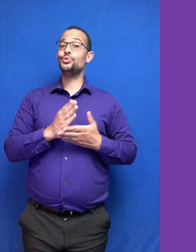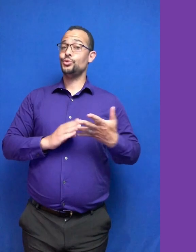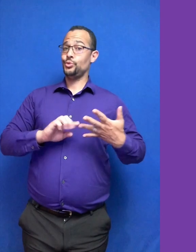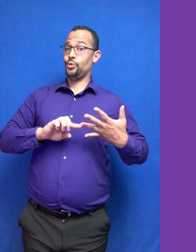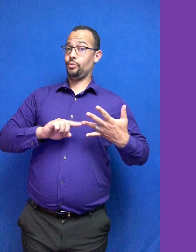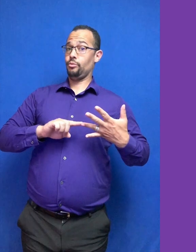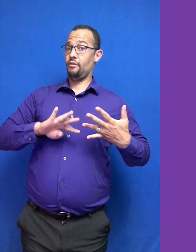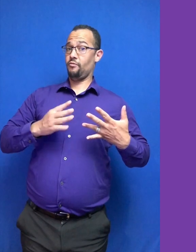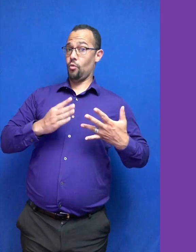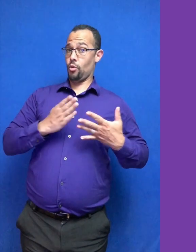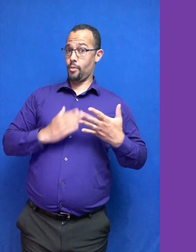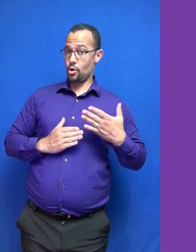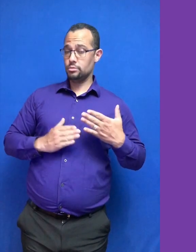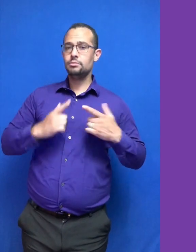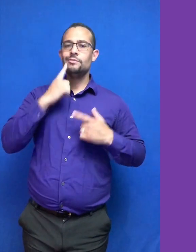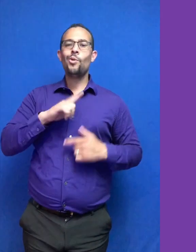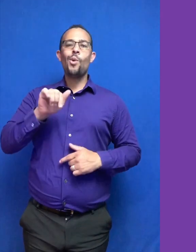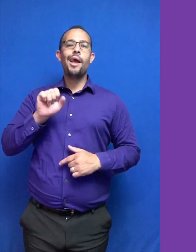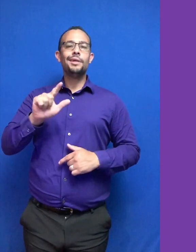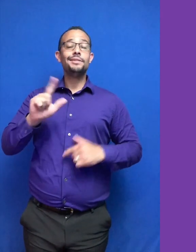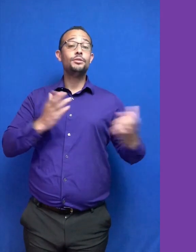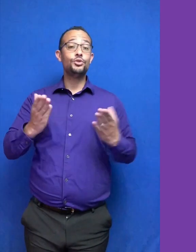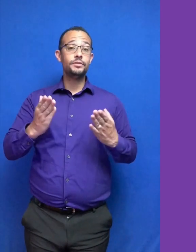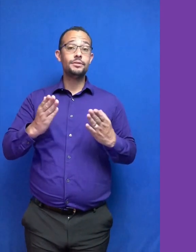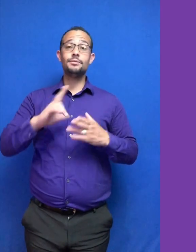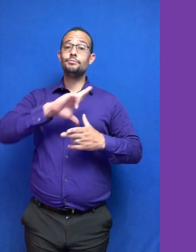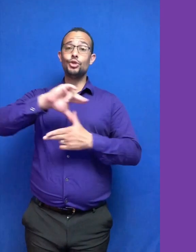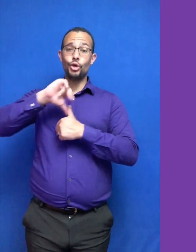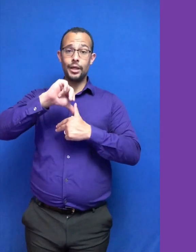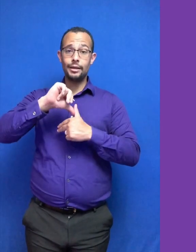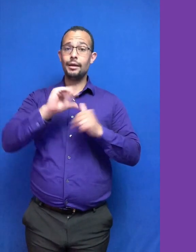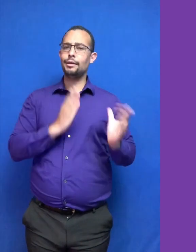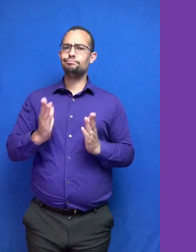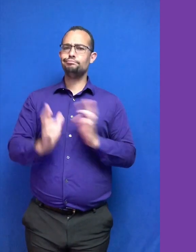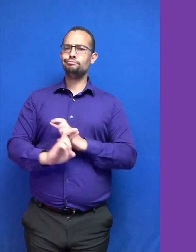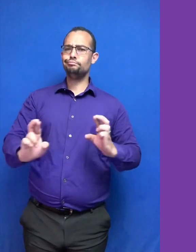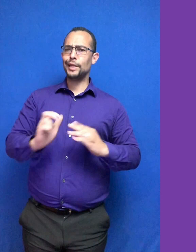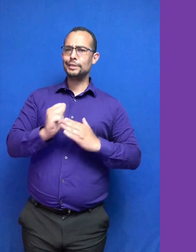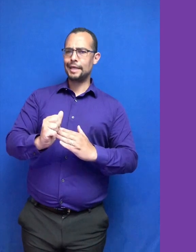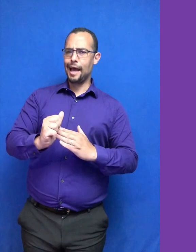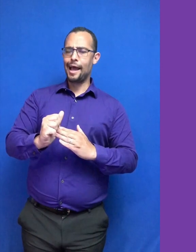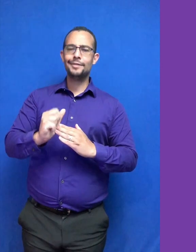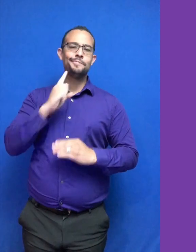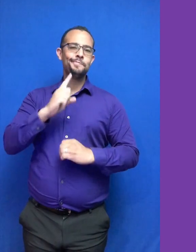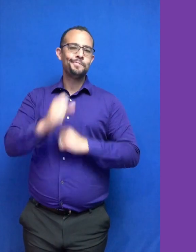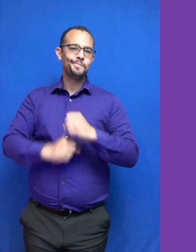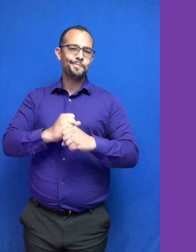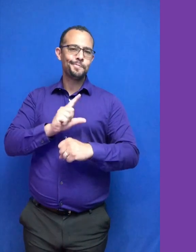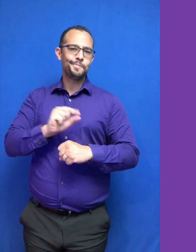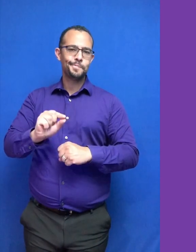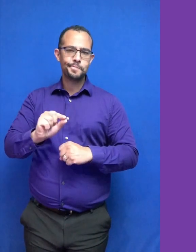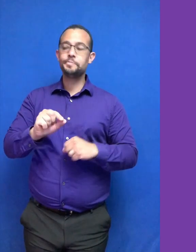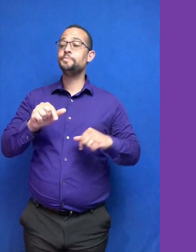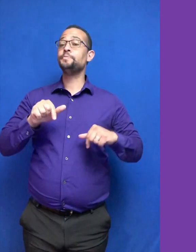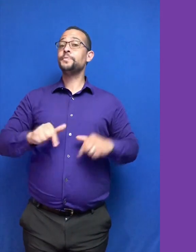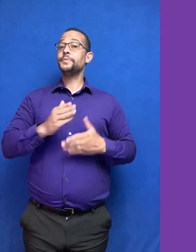Welcome to part 4 of 5 of ASL Services Hurricane Preparedness Guide for 2020. In this section,